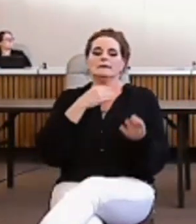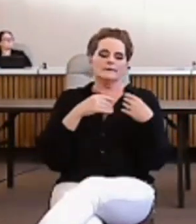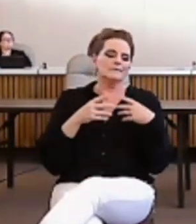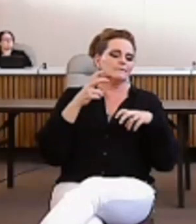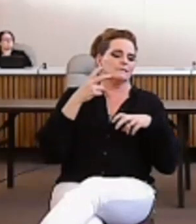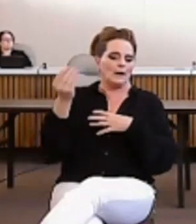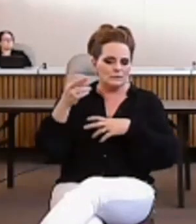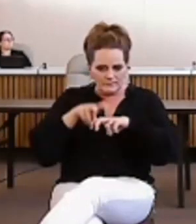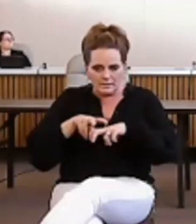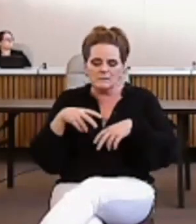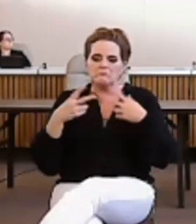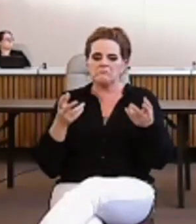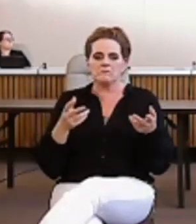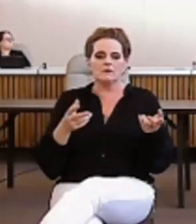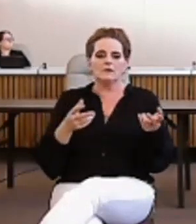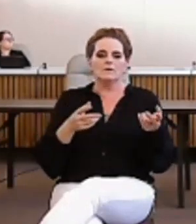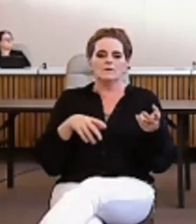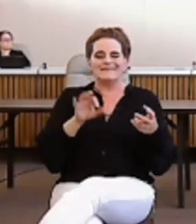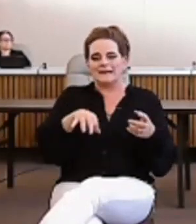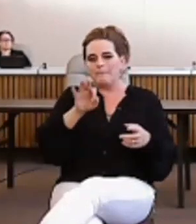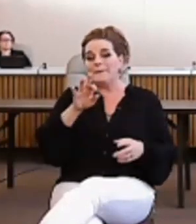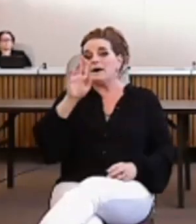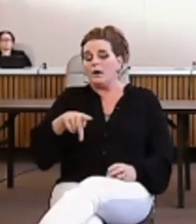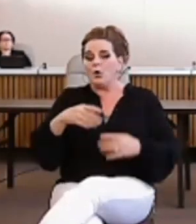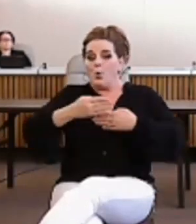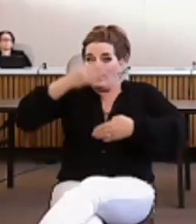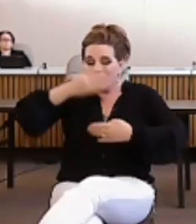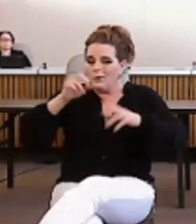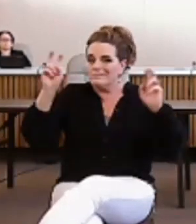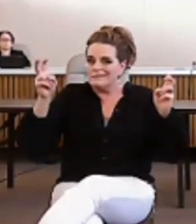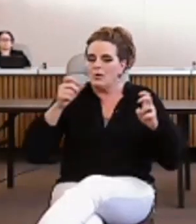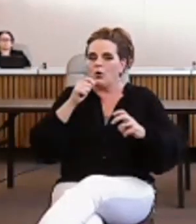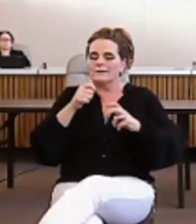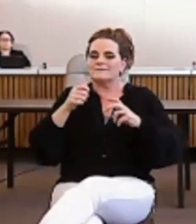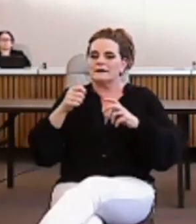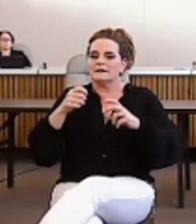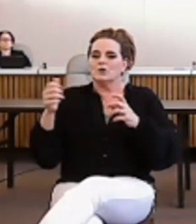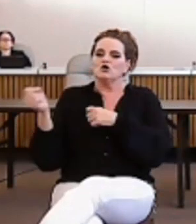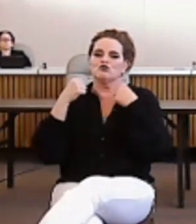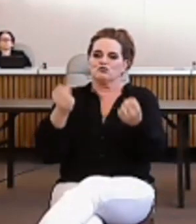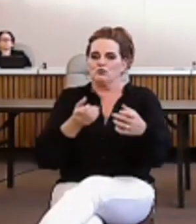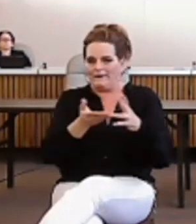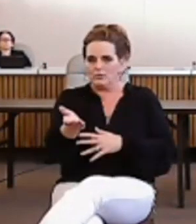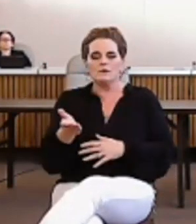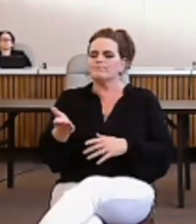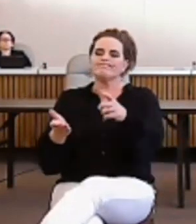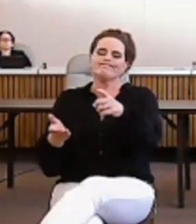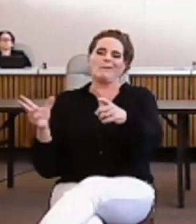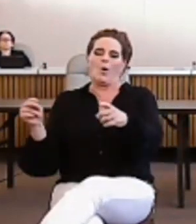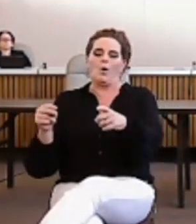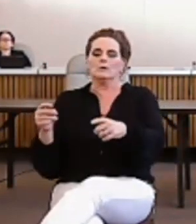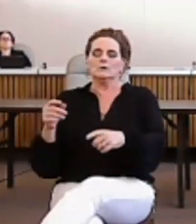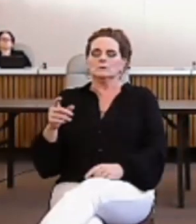seating. Is it a pickup window or is it are you gonna have drive-through? No, there's no drive-through. There's no way that the car